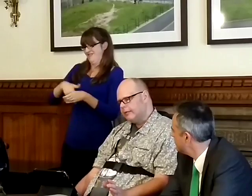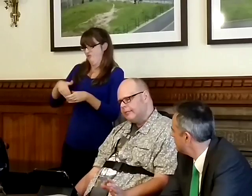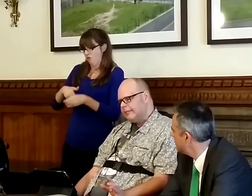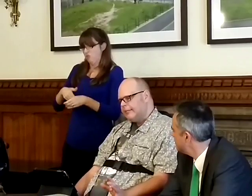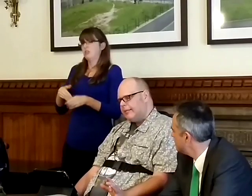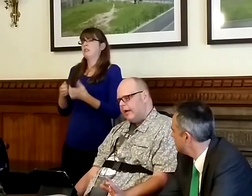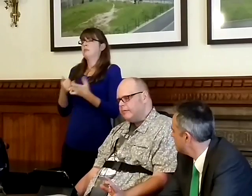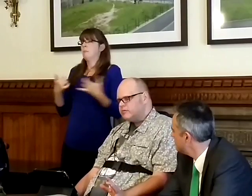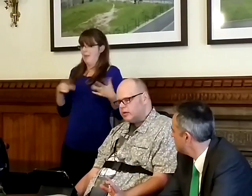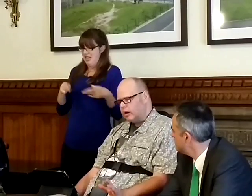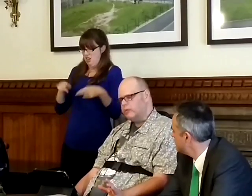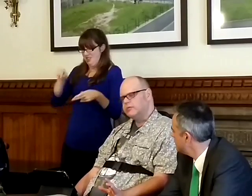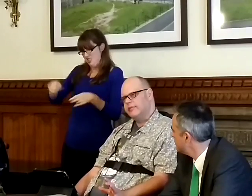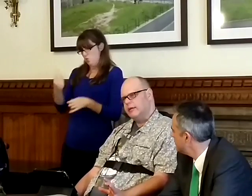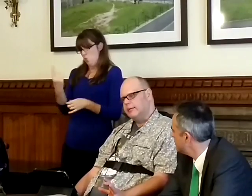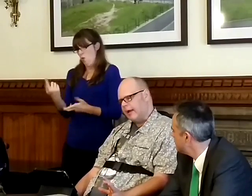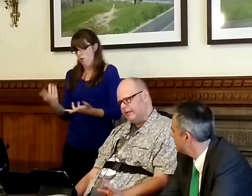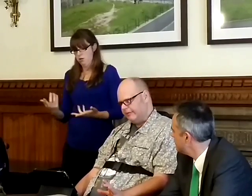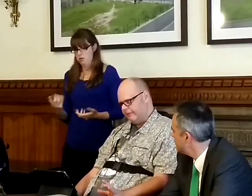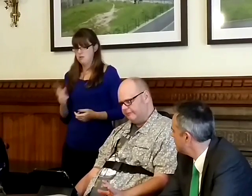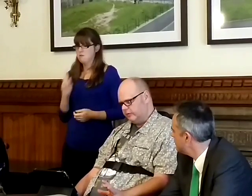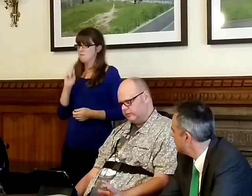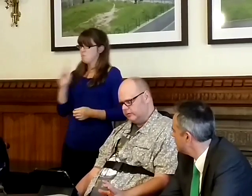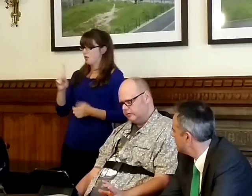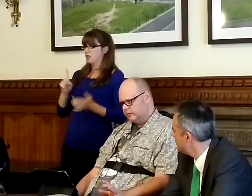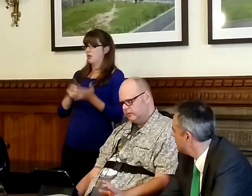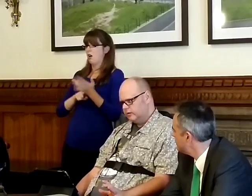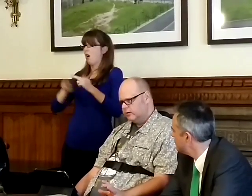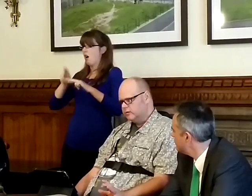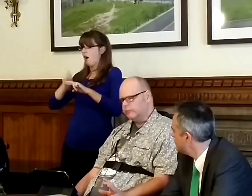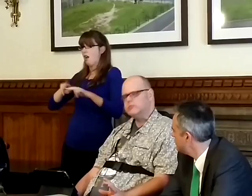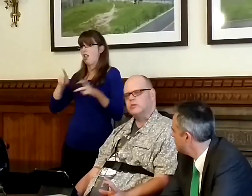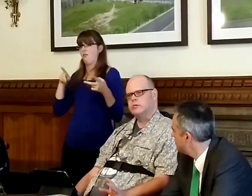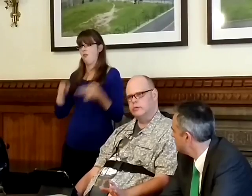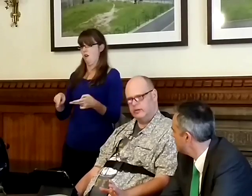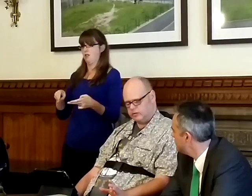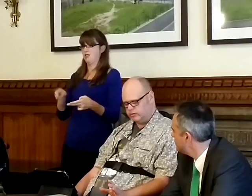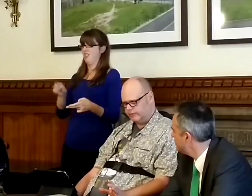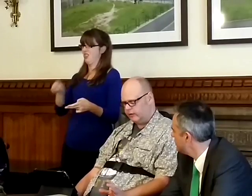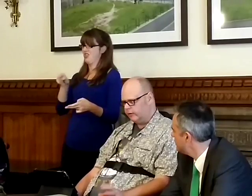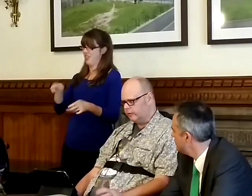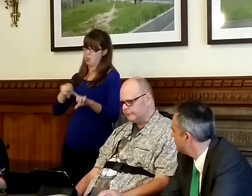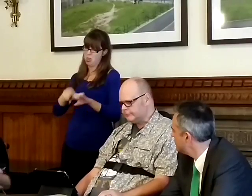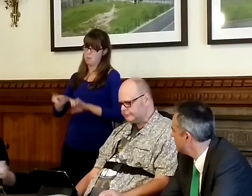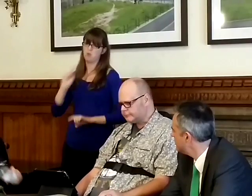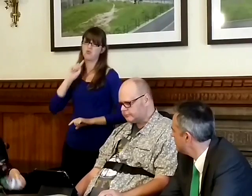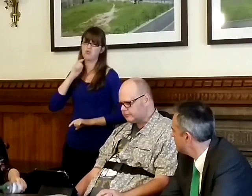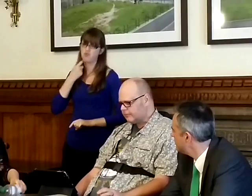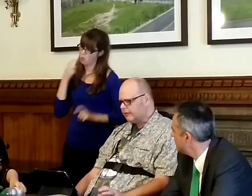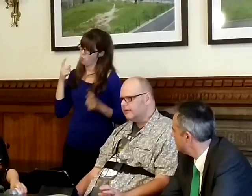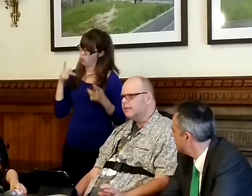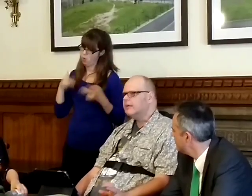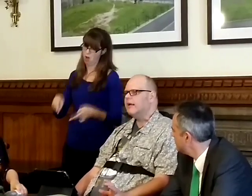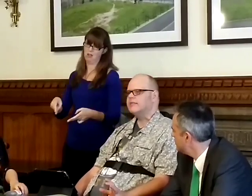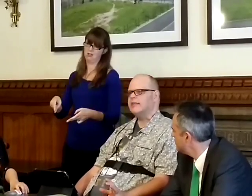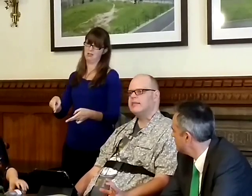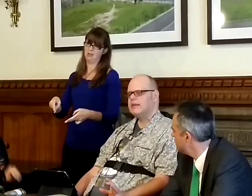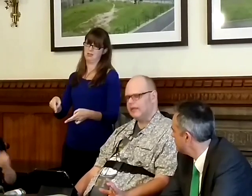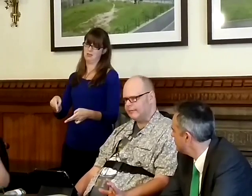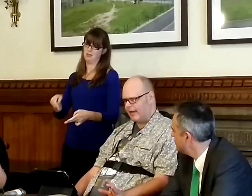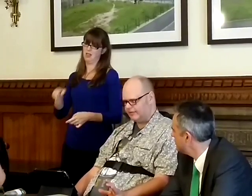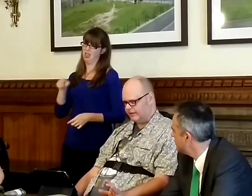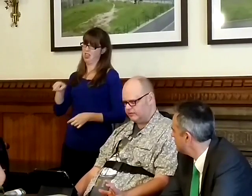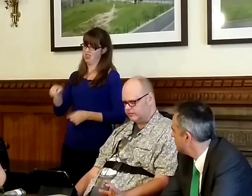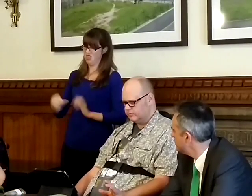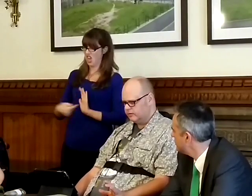However, it was the closure of the Independent Living Fund that was the cruelest cut of all. It